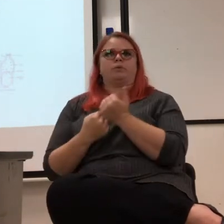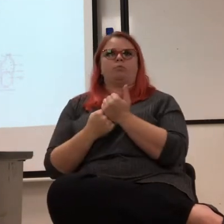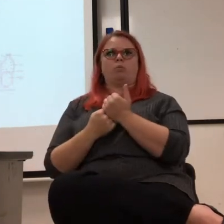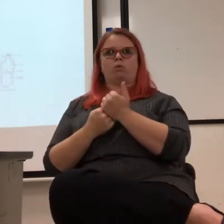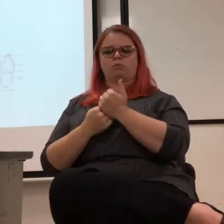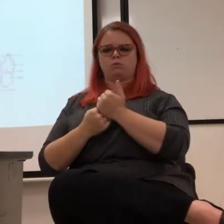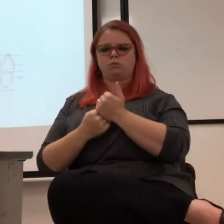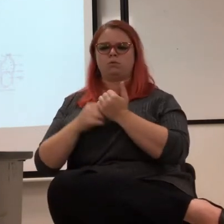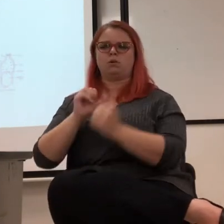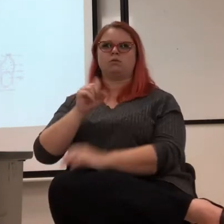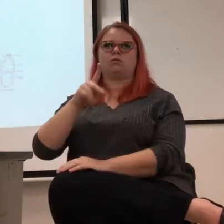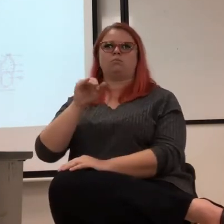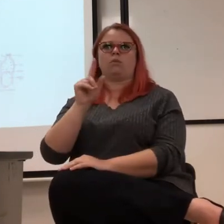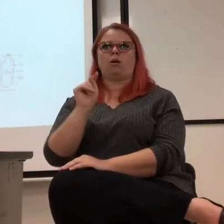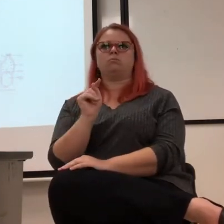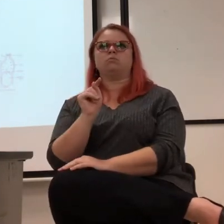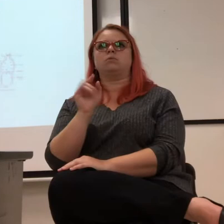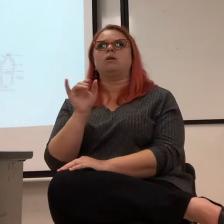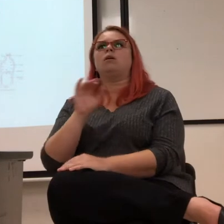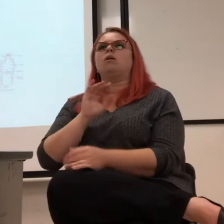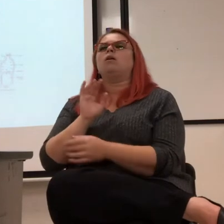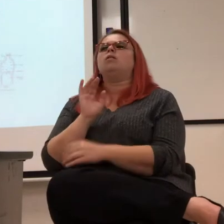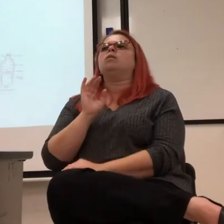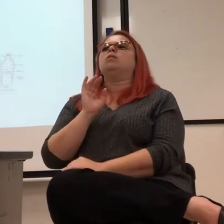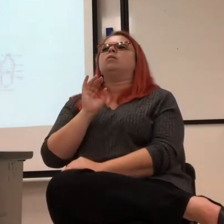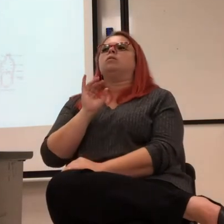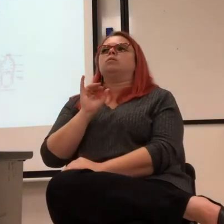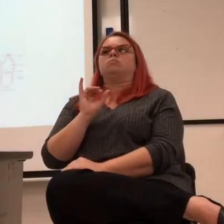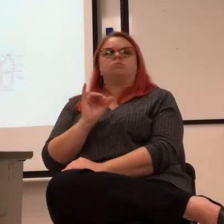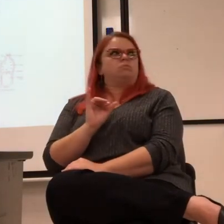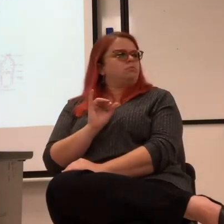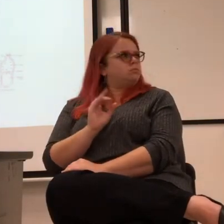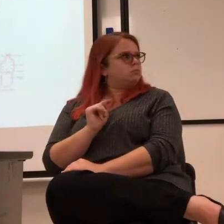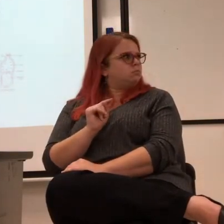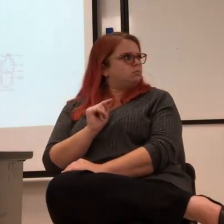I kind of do Valsalva's maneuver for falling asleep on the commute home.